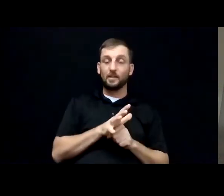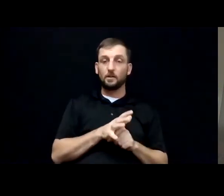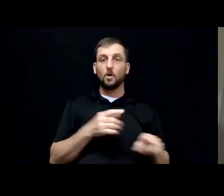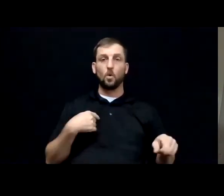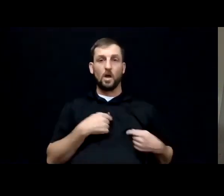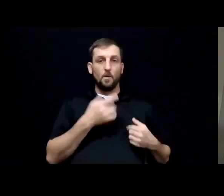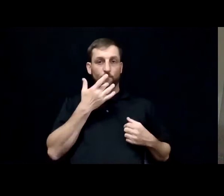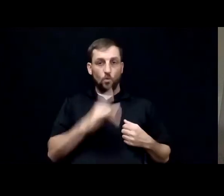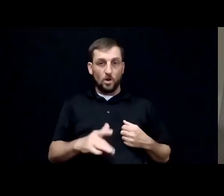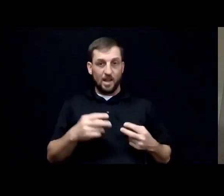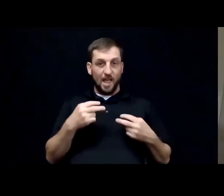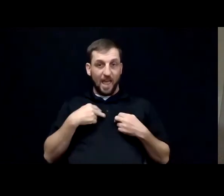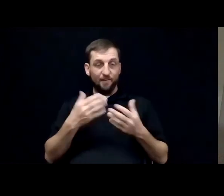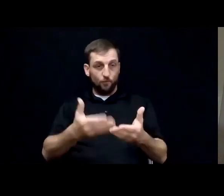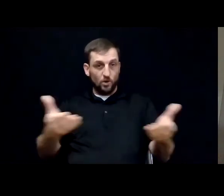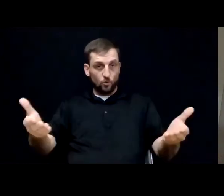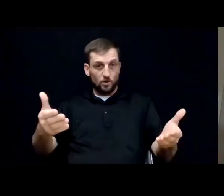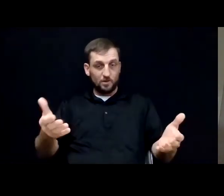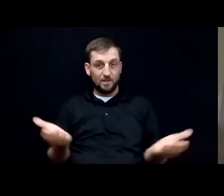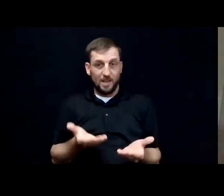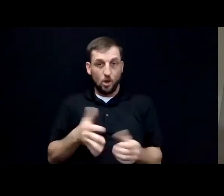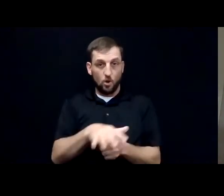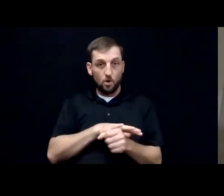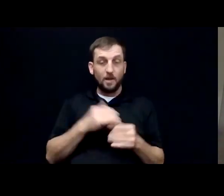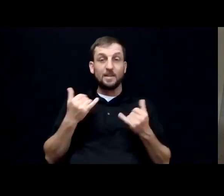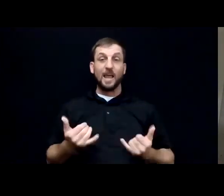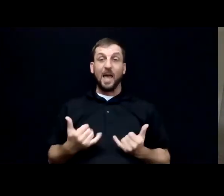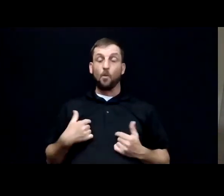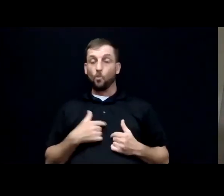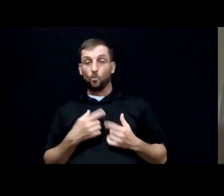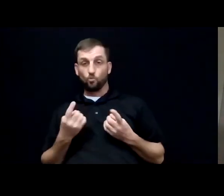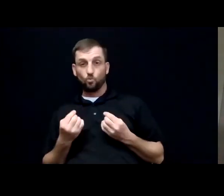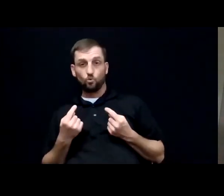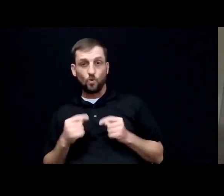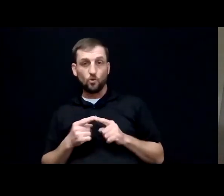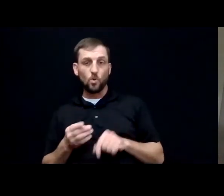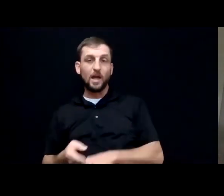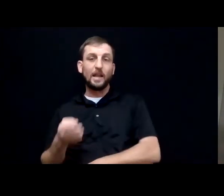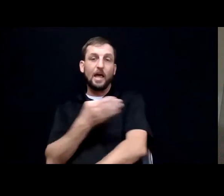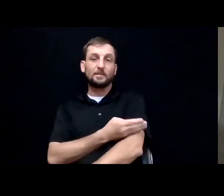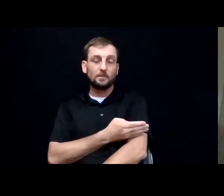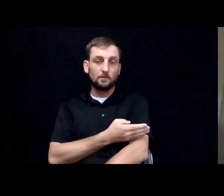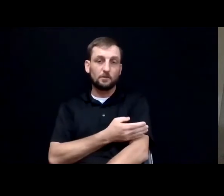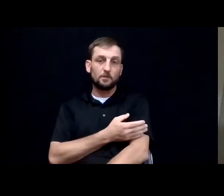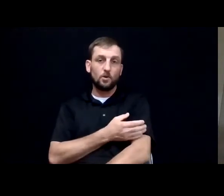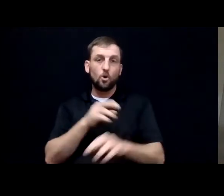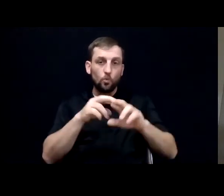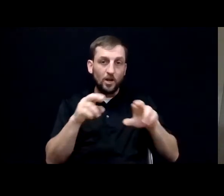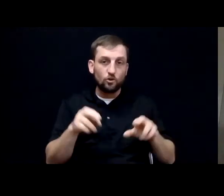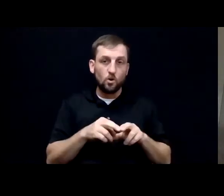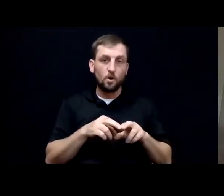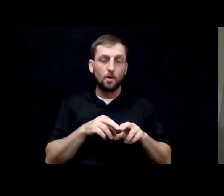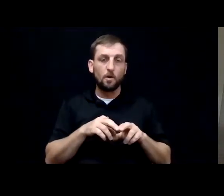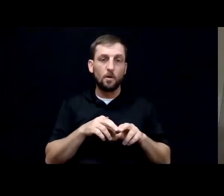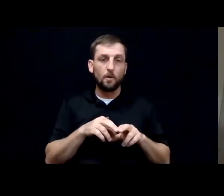region. But what we're trying to focus on now is enhancing regional mobility for LDH